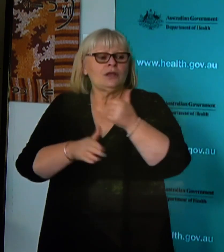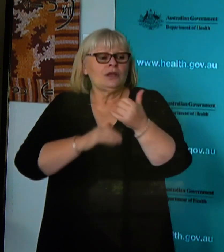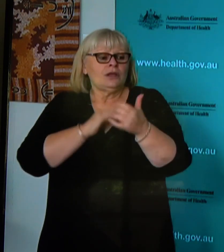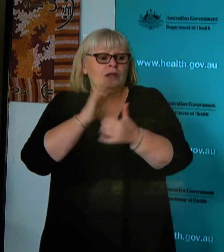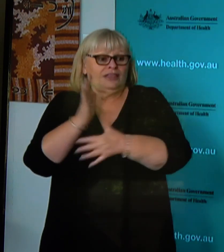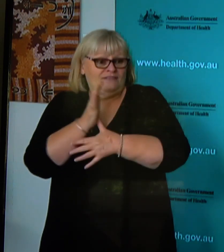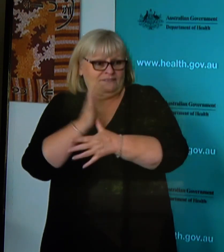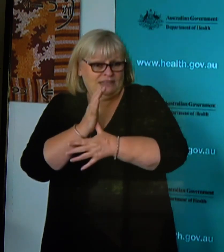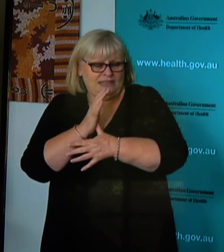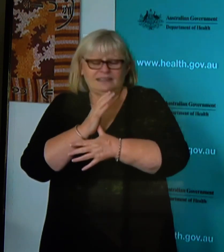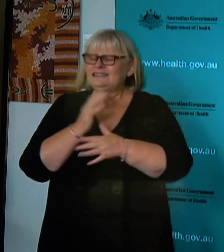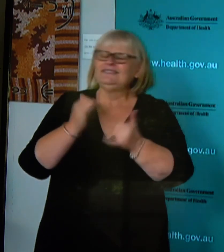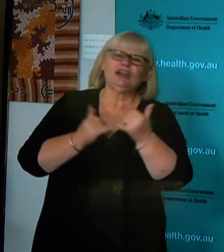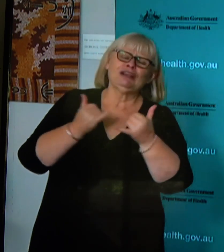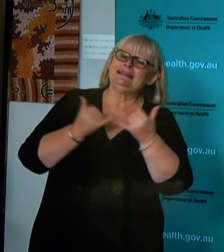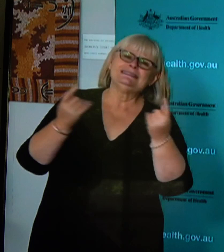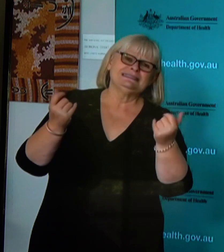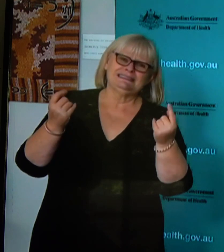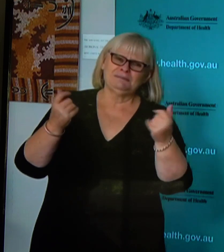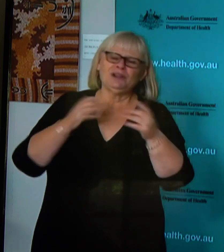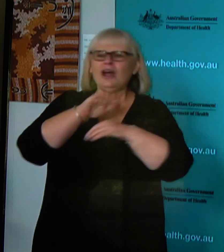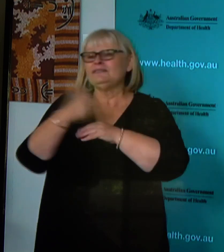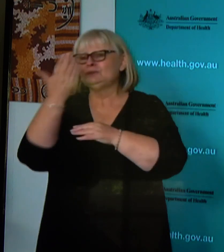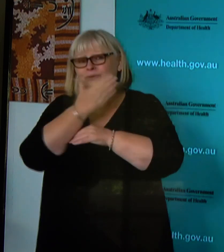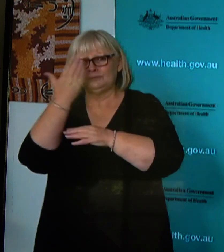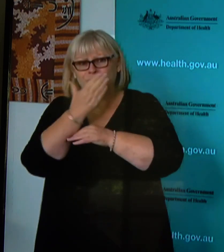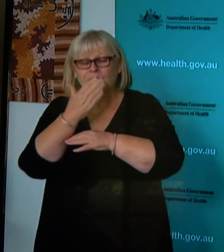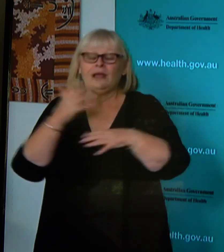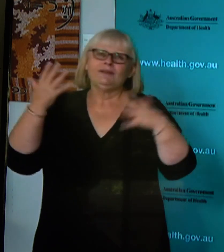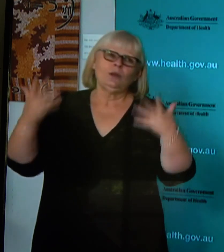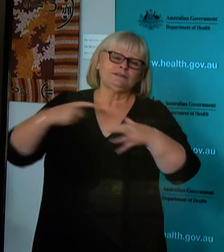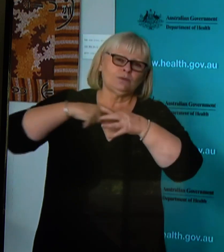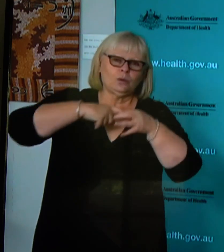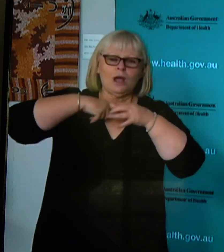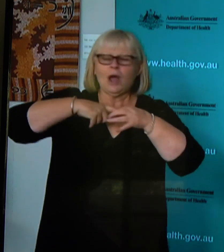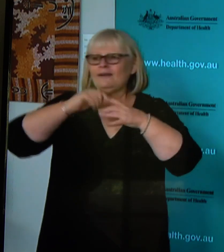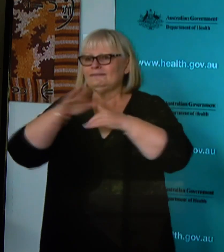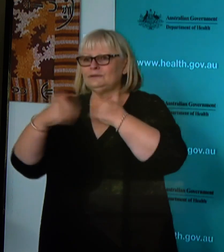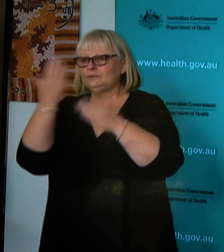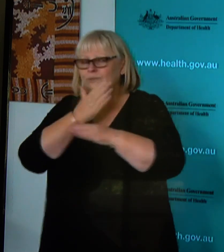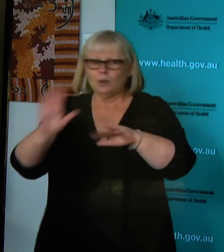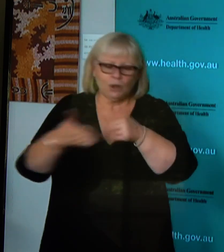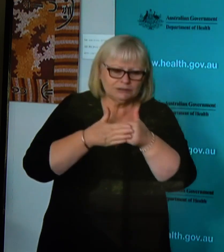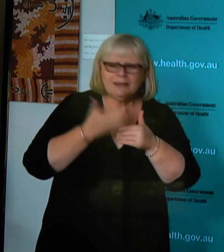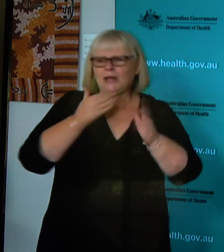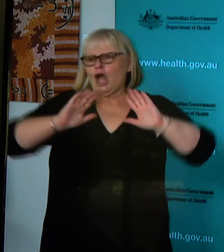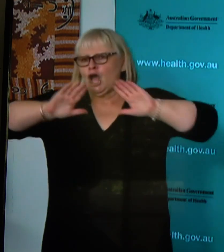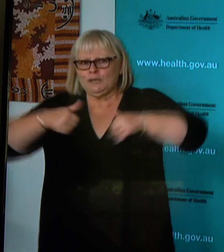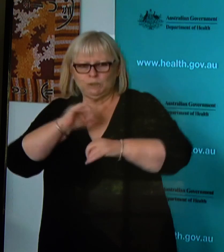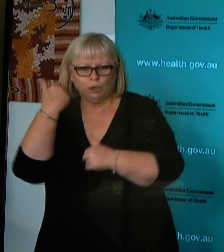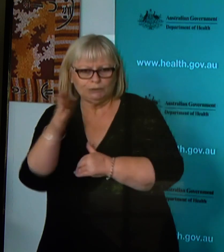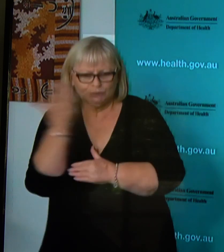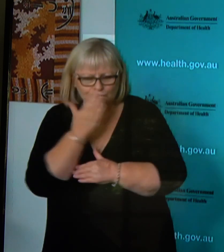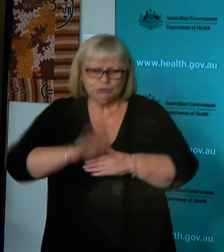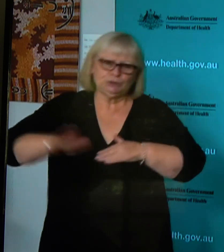just say is a very practical thing around schools. There's a lot of questions about school closure, children being kept home from school,